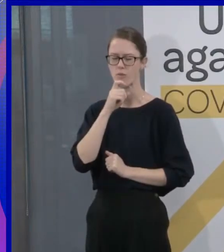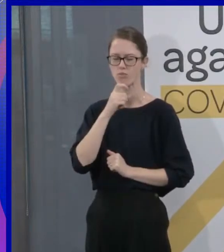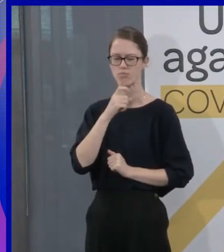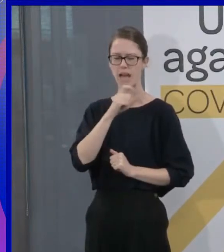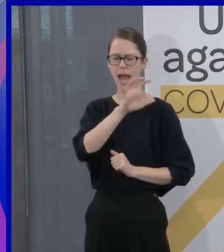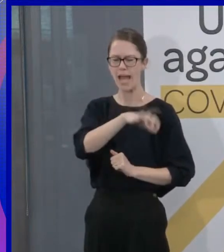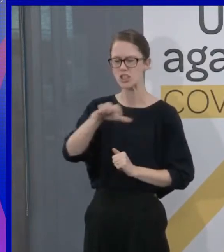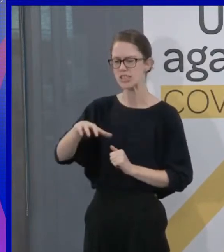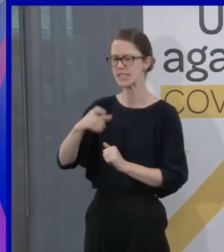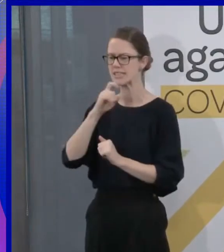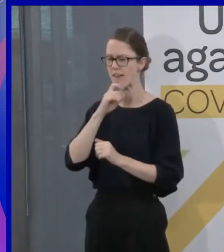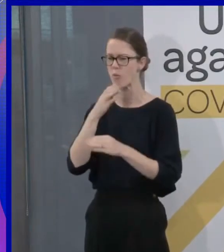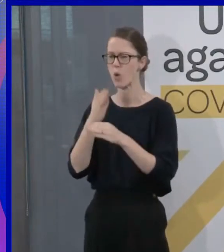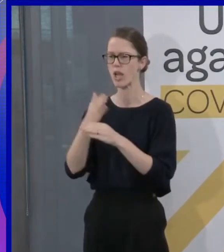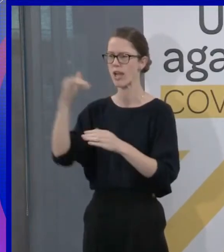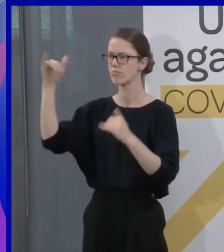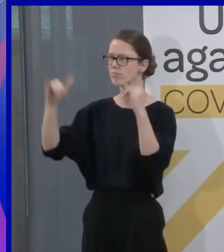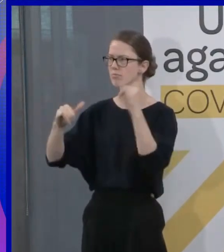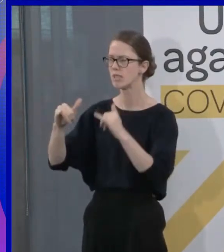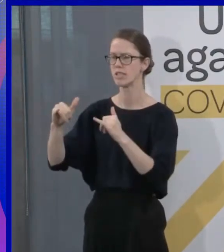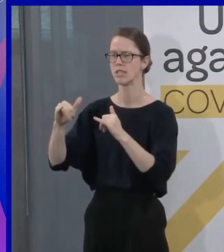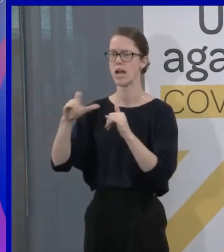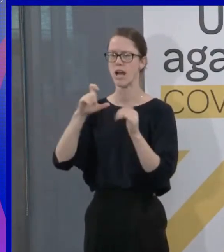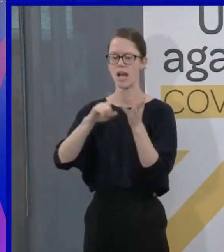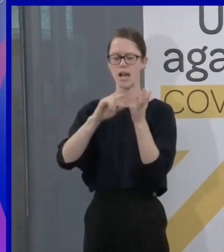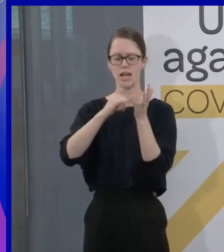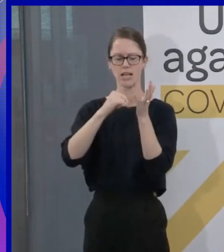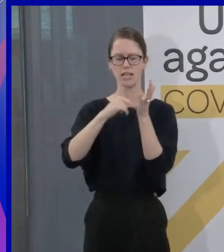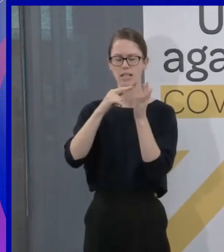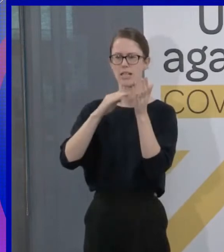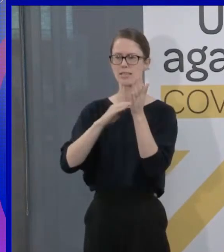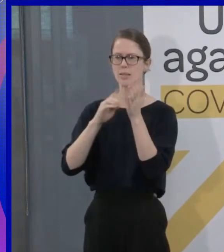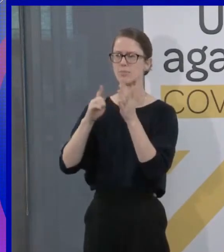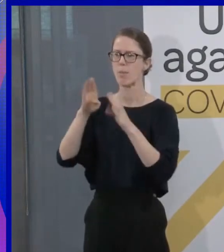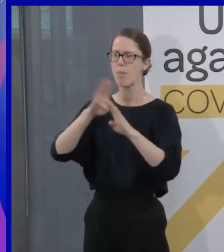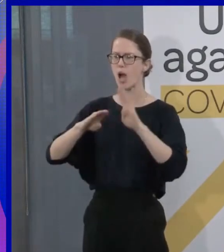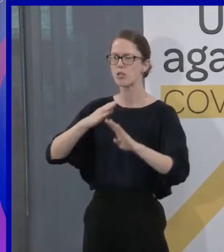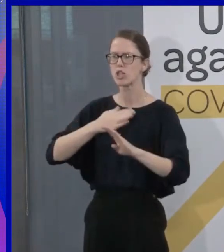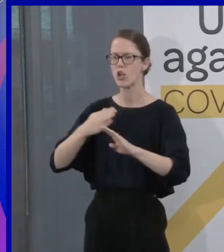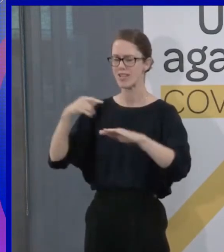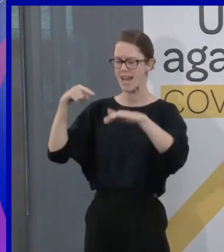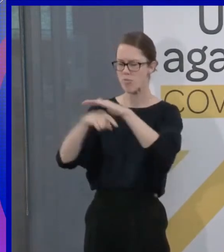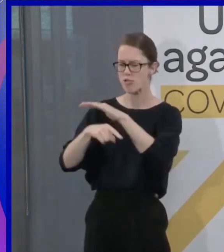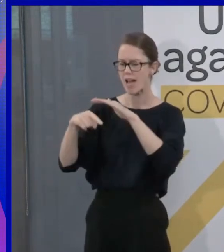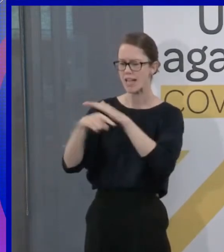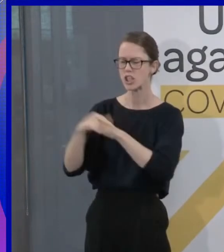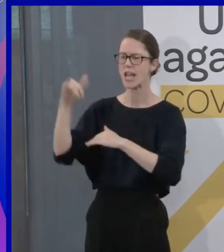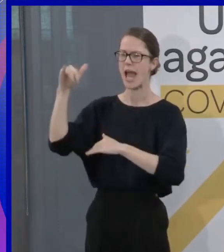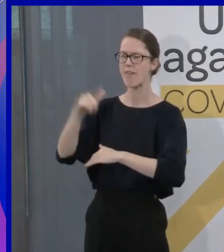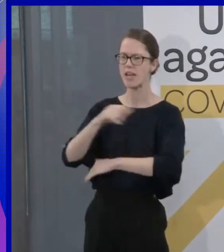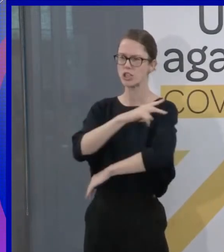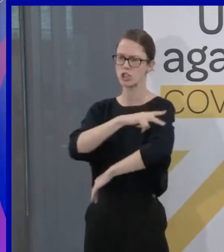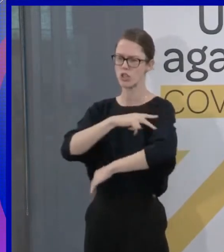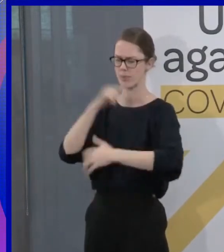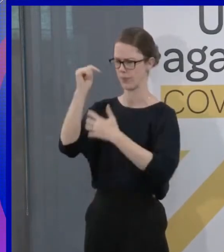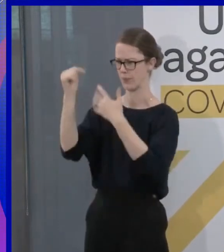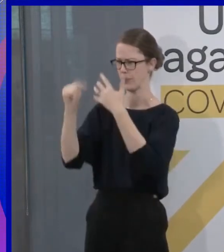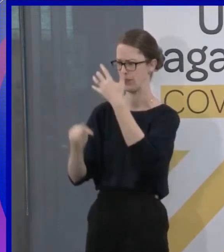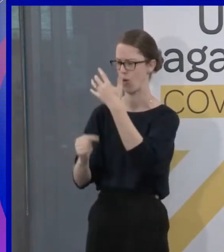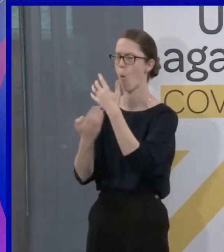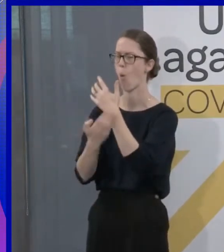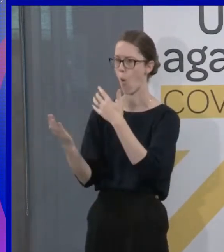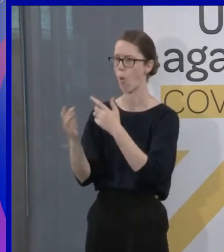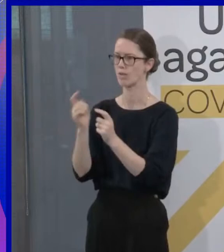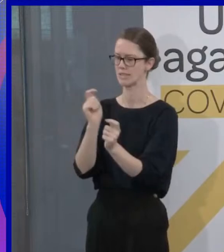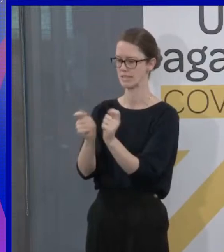agency frontline staff at the Auckland border, Customs, Biosecurity, Immigration New Zealand and Aviation Security, all